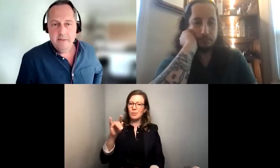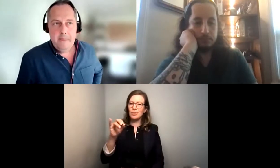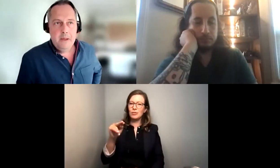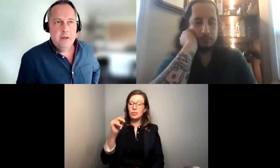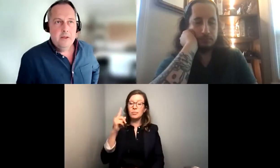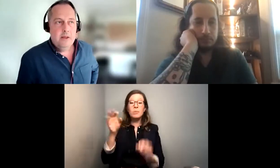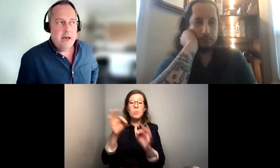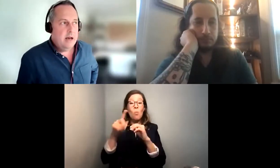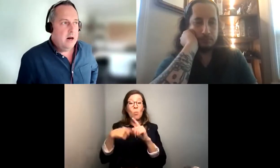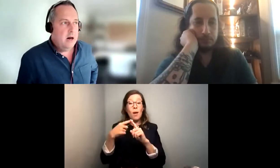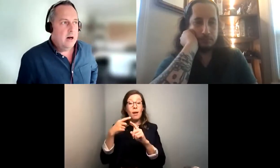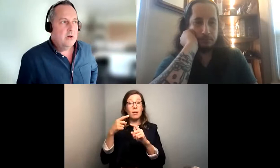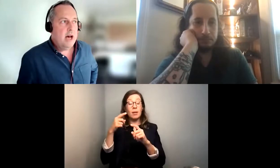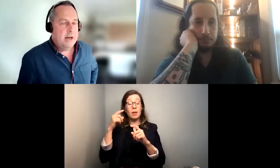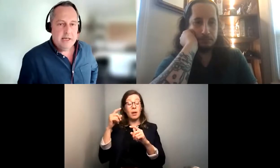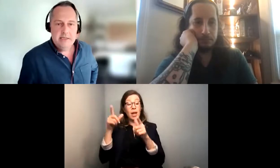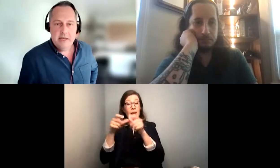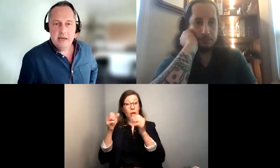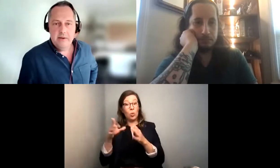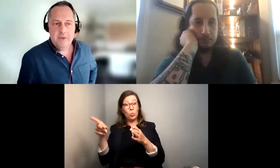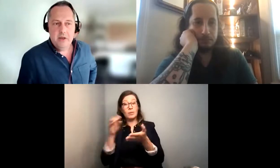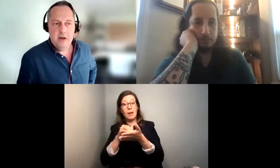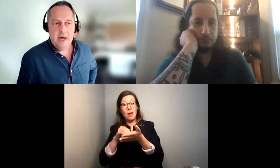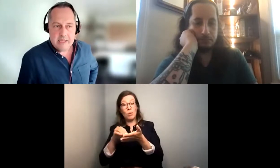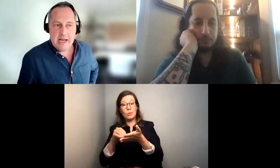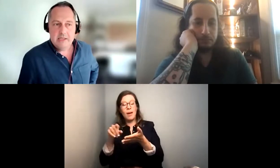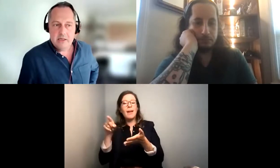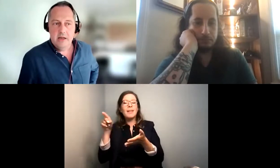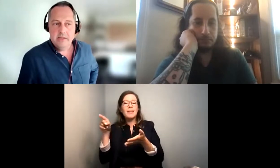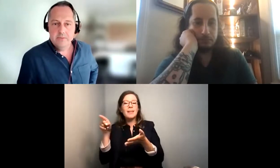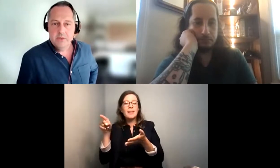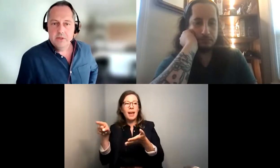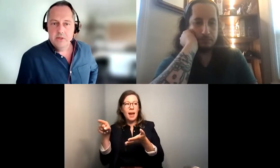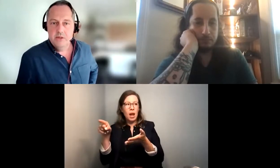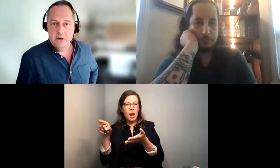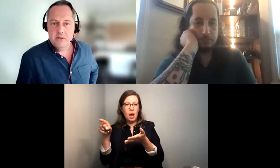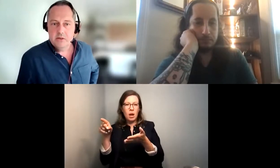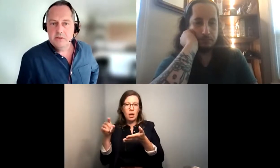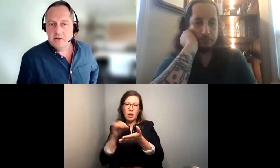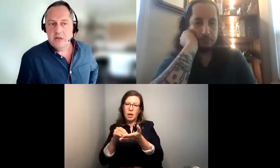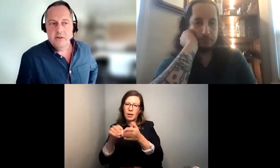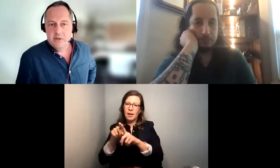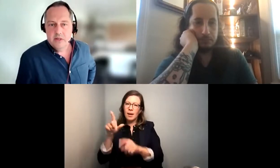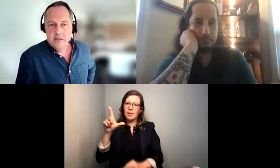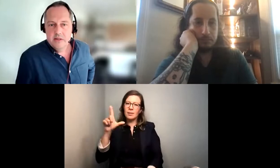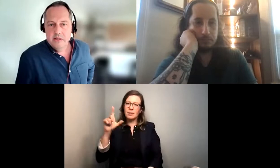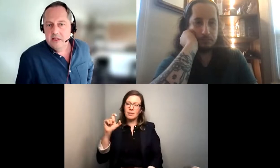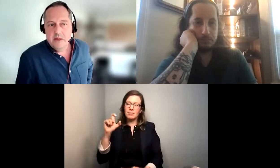data, they are annotating it as lexical items, not kind